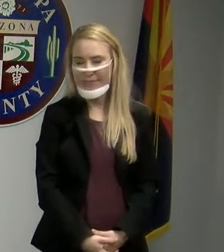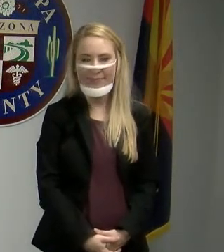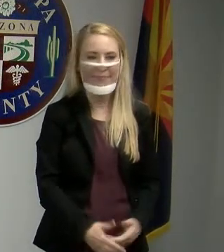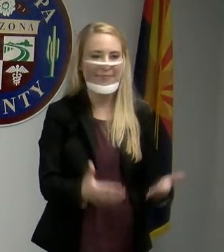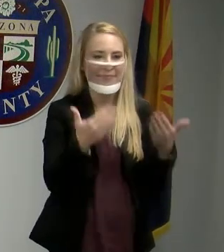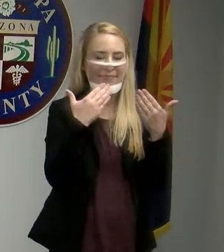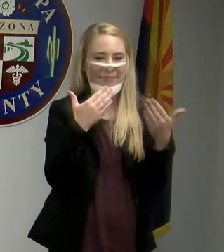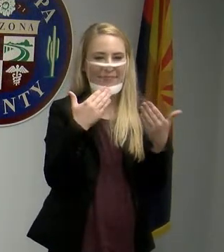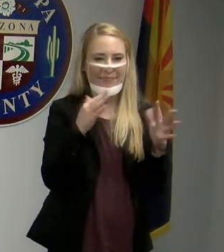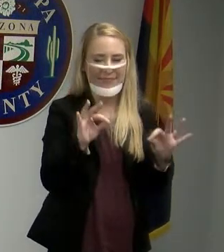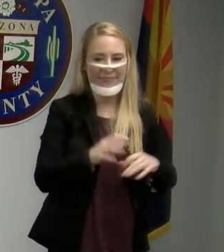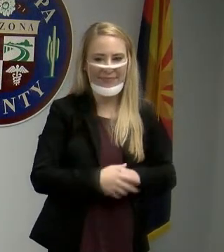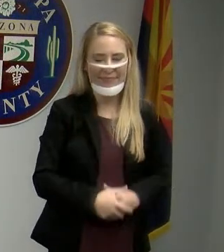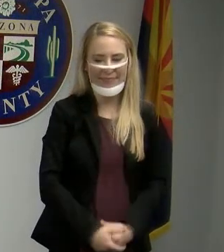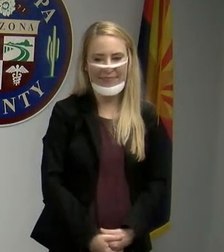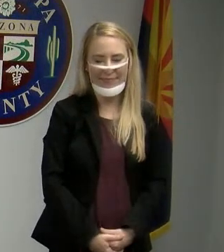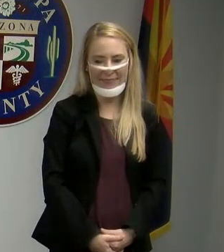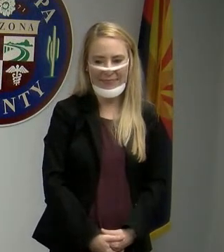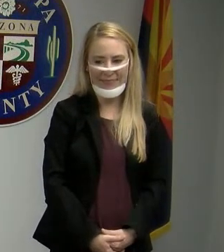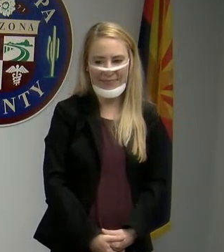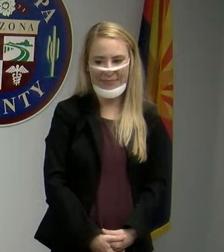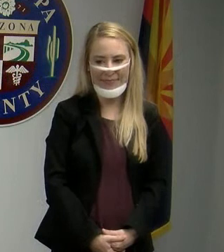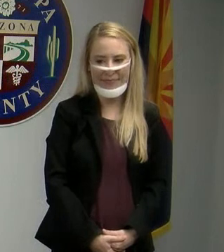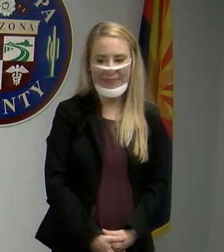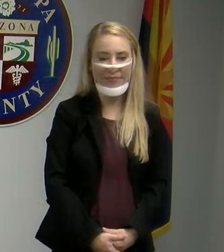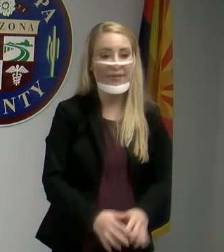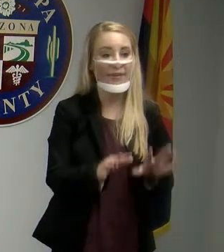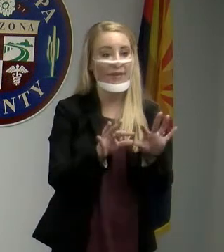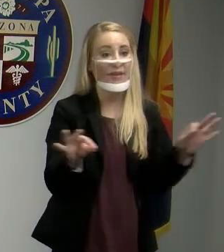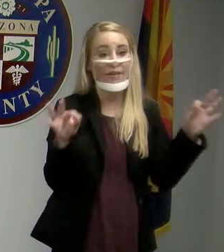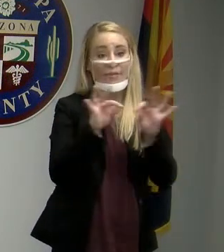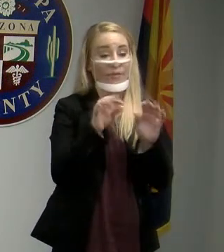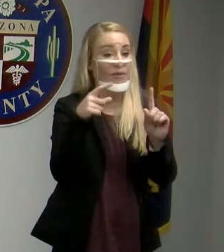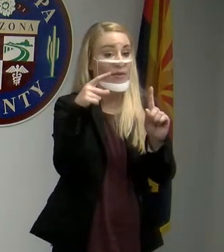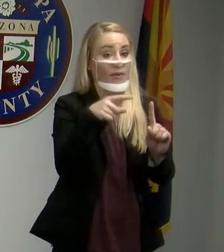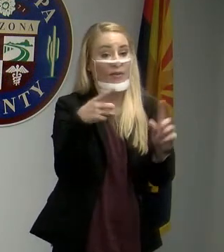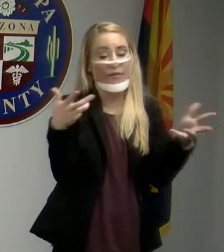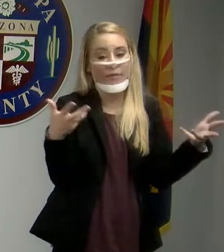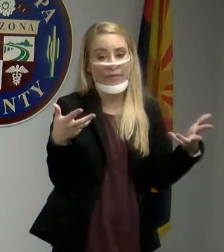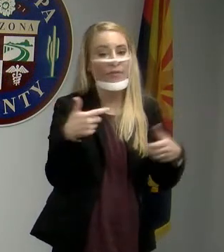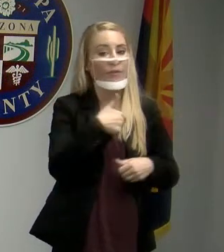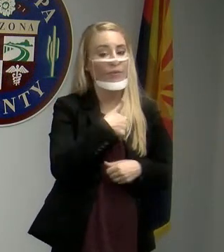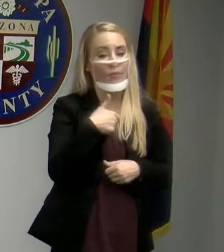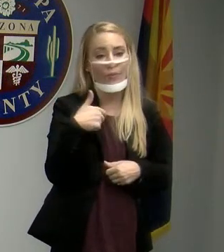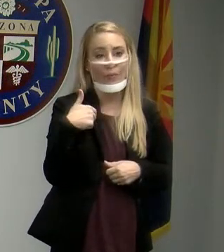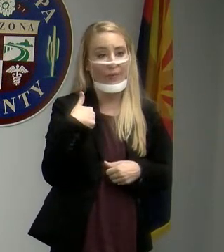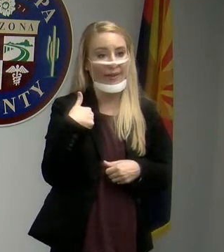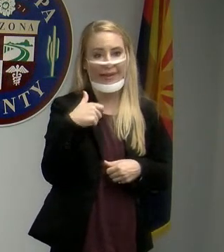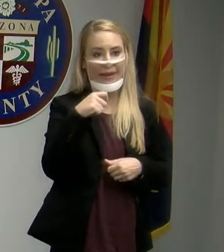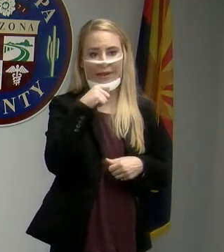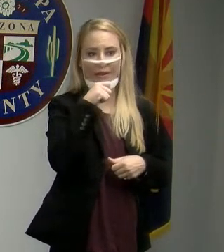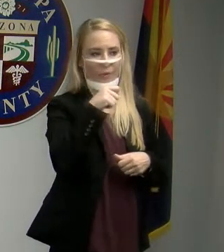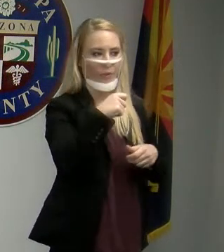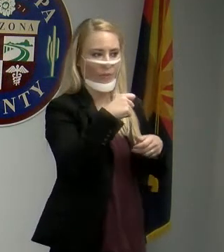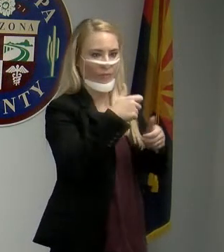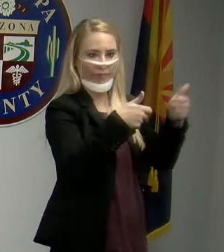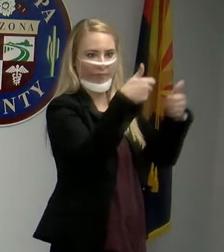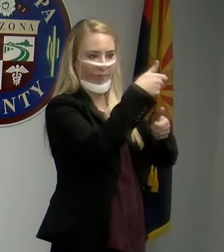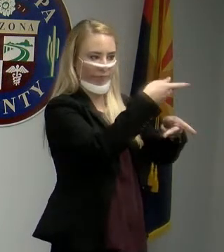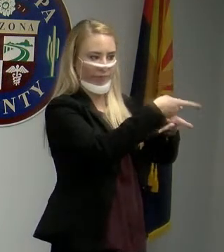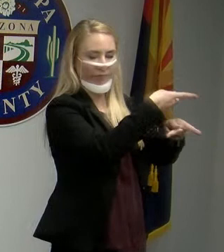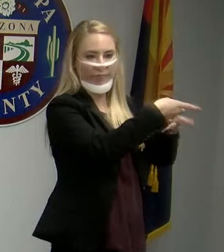Thank you for that question. So the important thing to know is that we do not oversee funeral